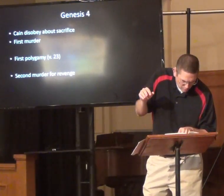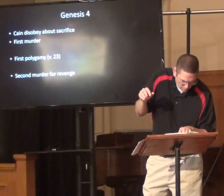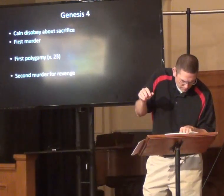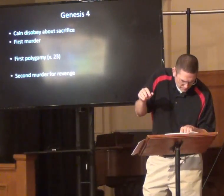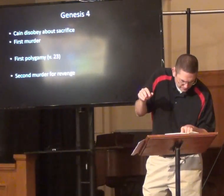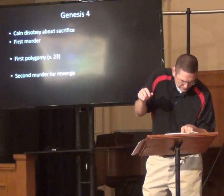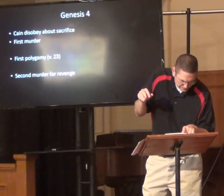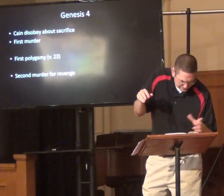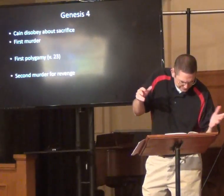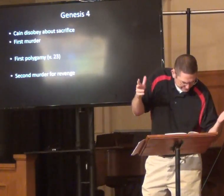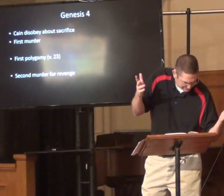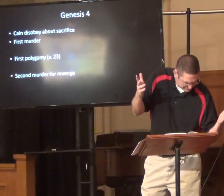20 and so